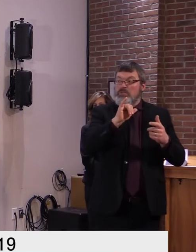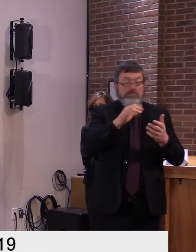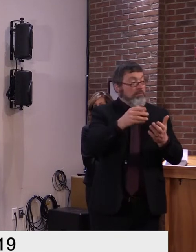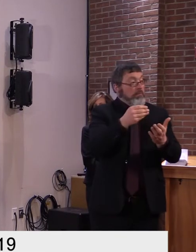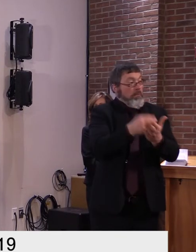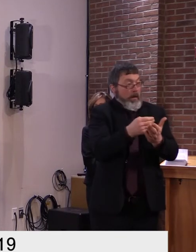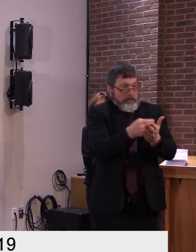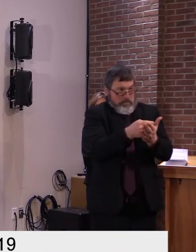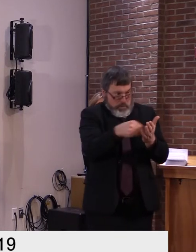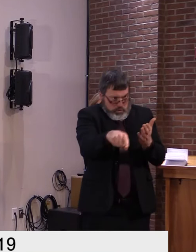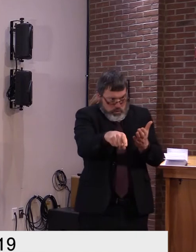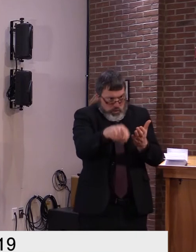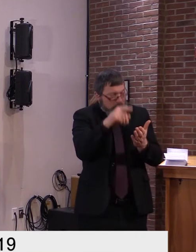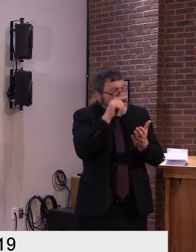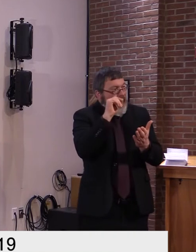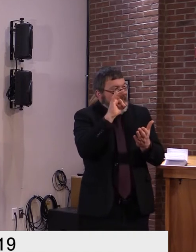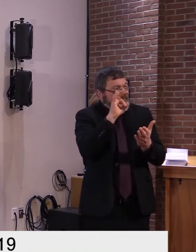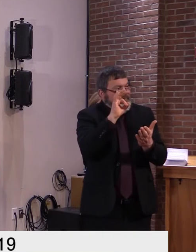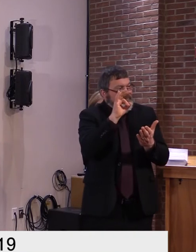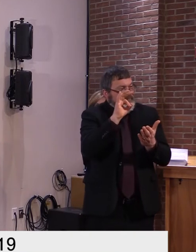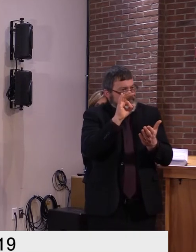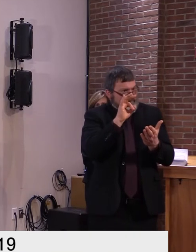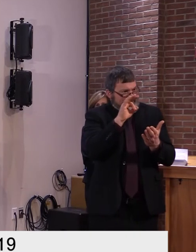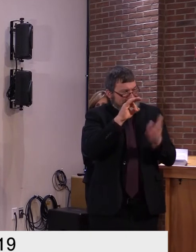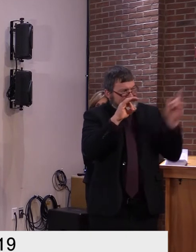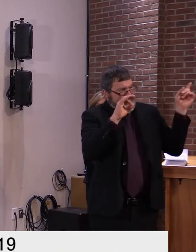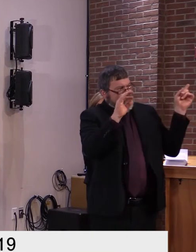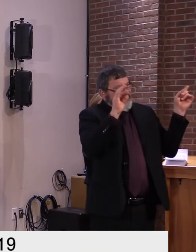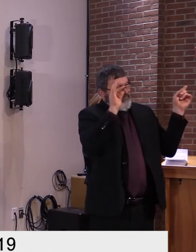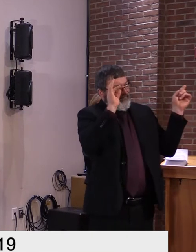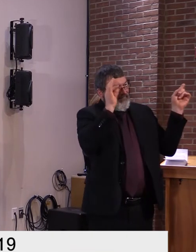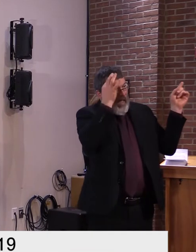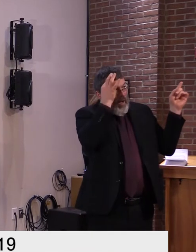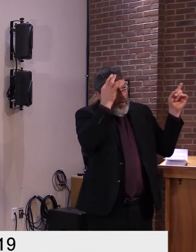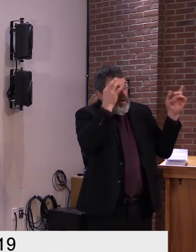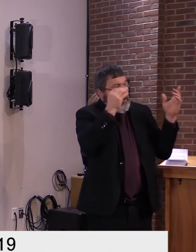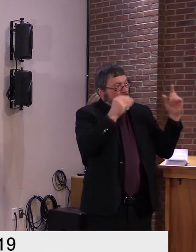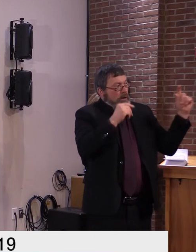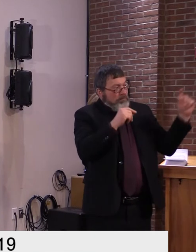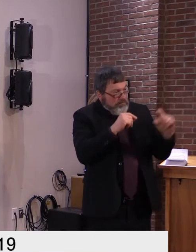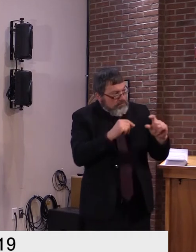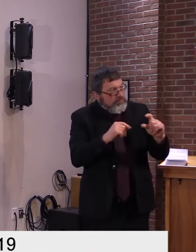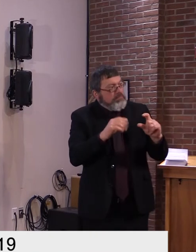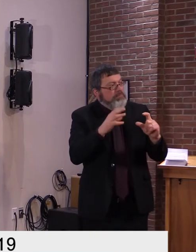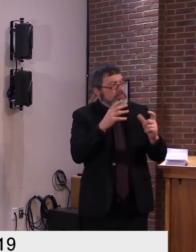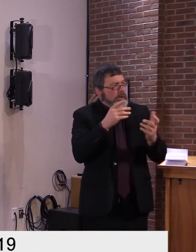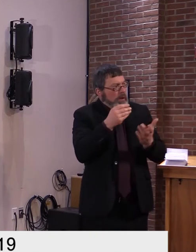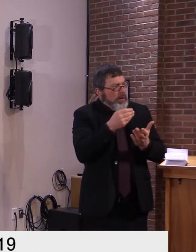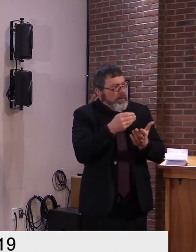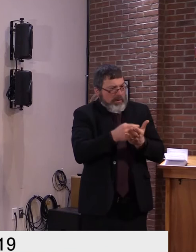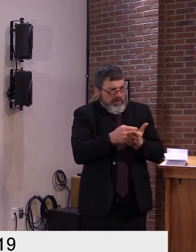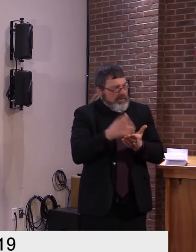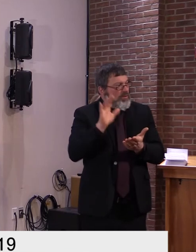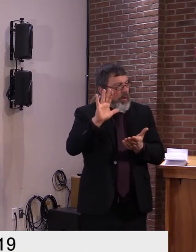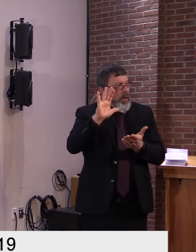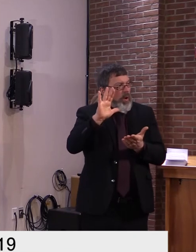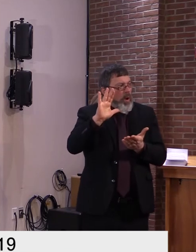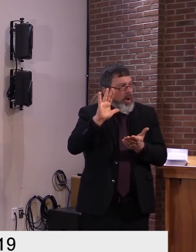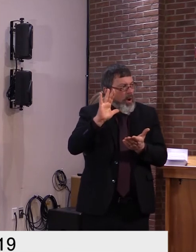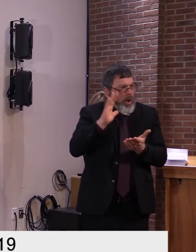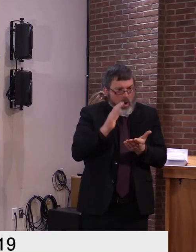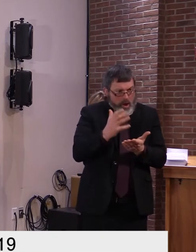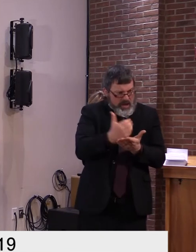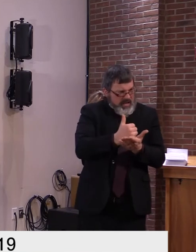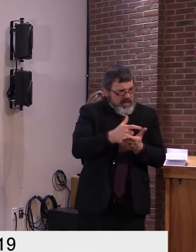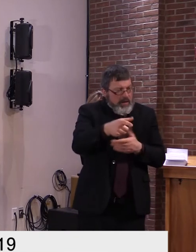how it looks very, very good right now, but you know, without another federal stimulus package, you know, is there a concern that